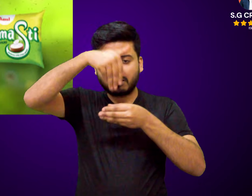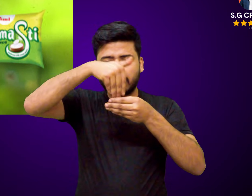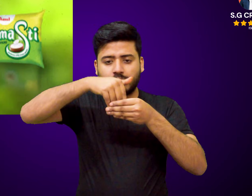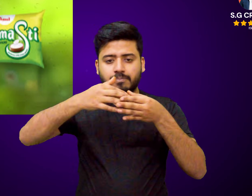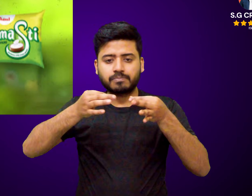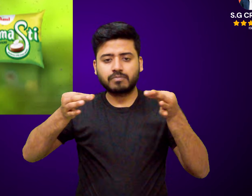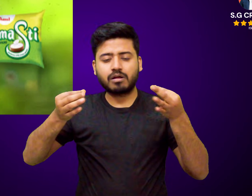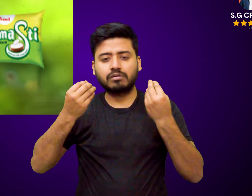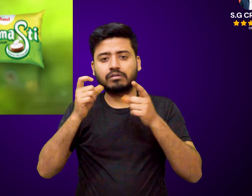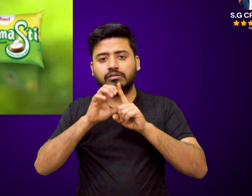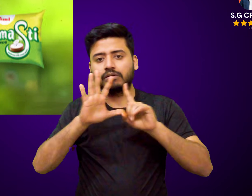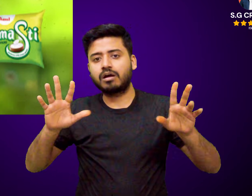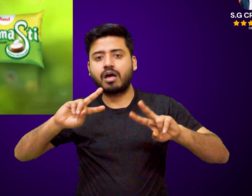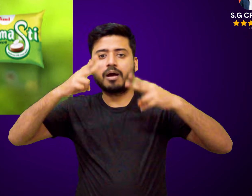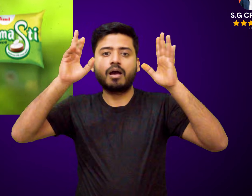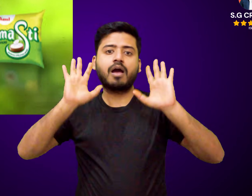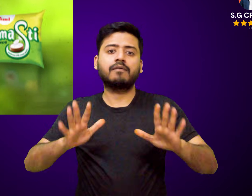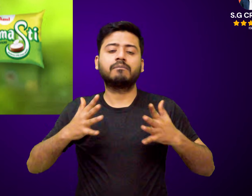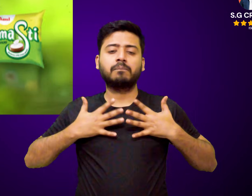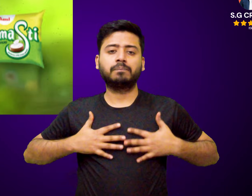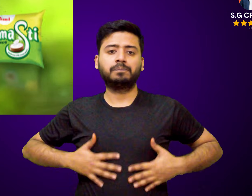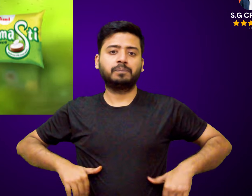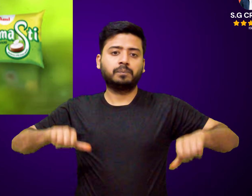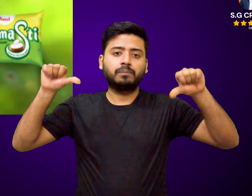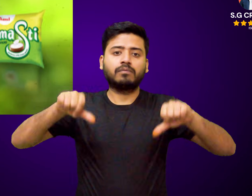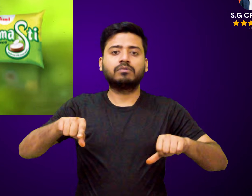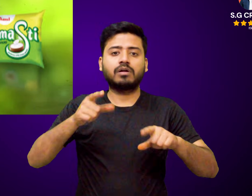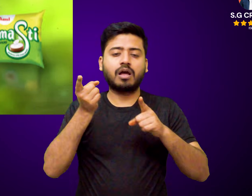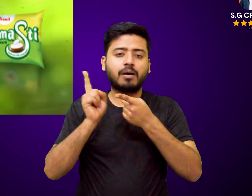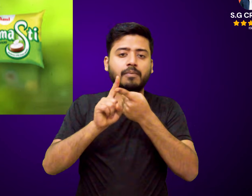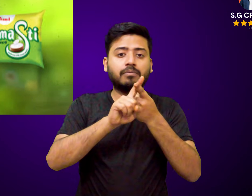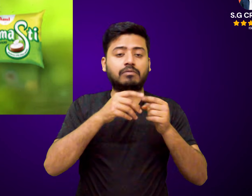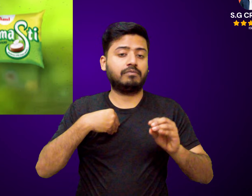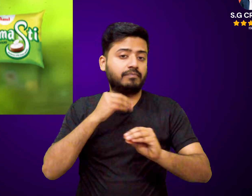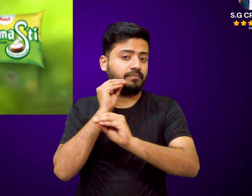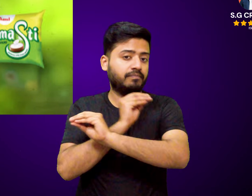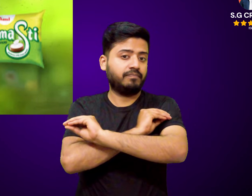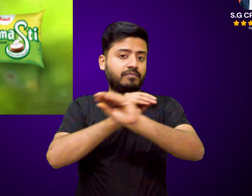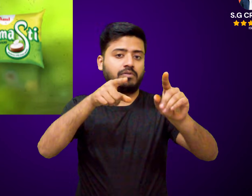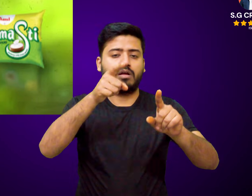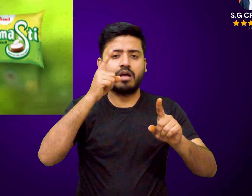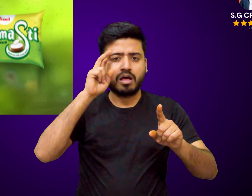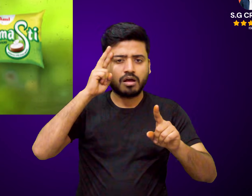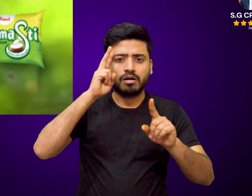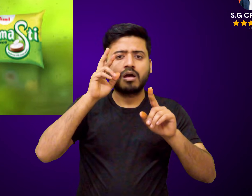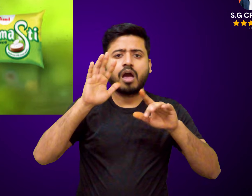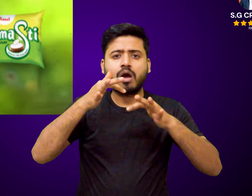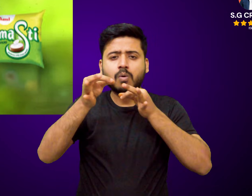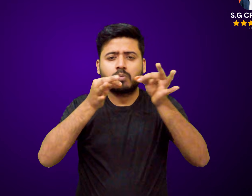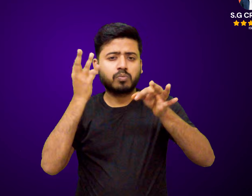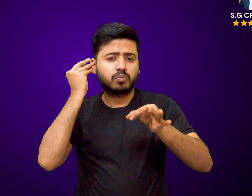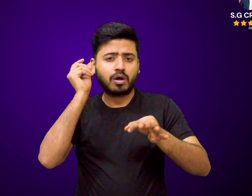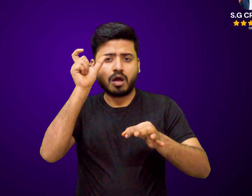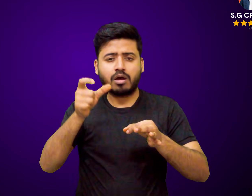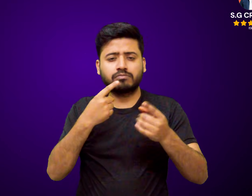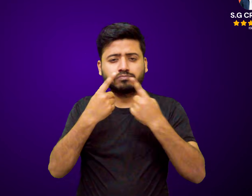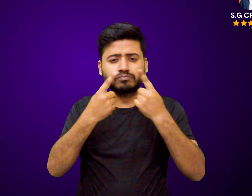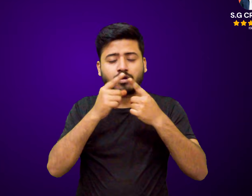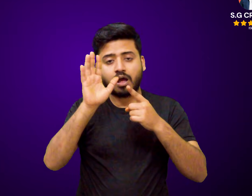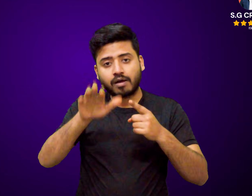maintaining a proper cold chain, both products are within FSSAI limits for coliforms, yeast, and mold. This indicates the products